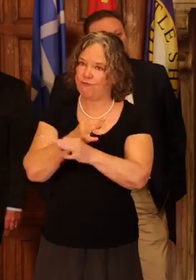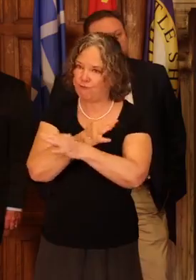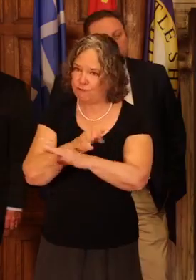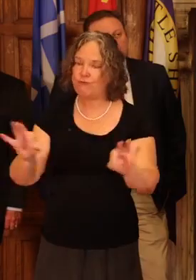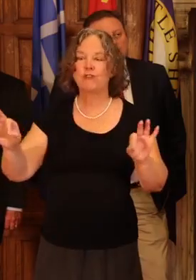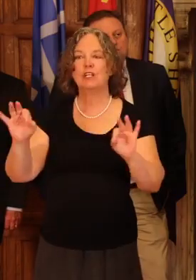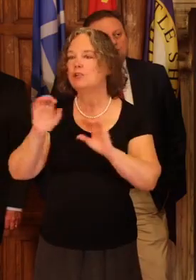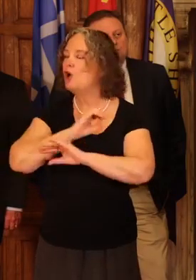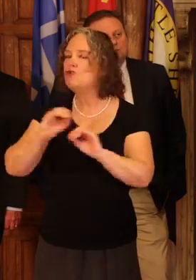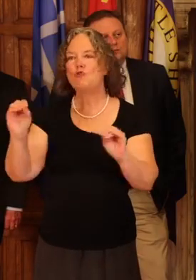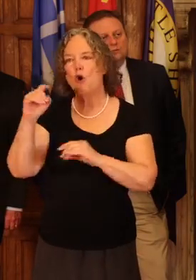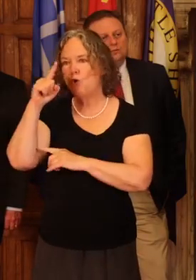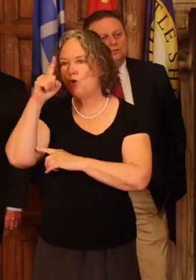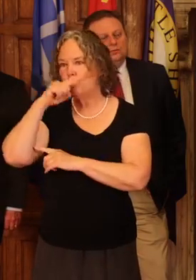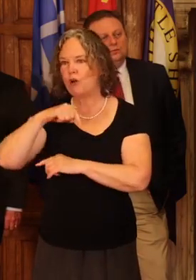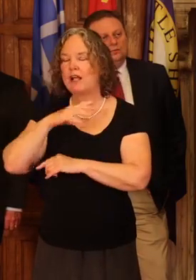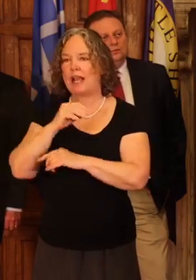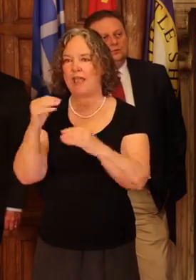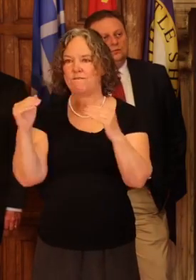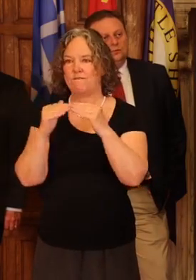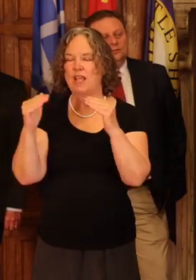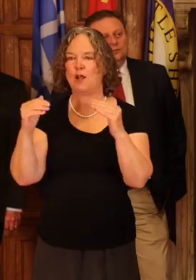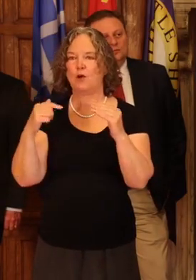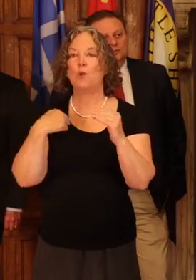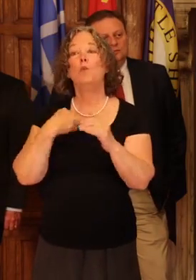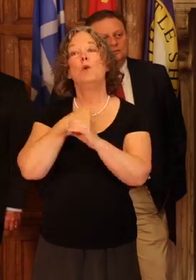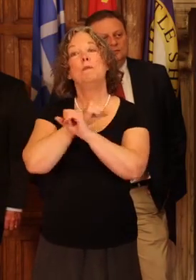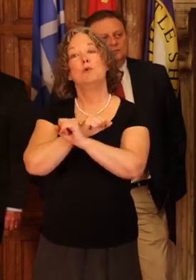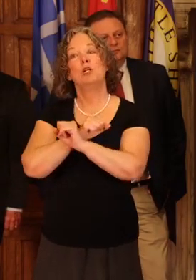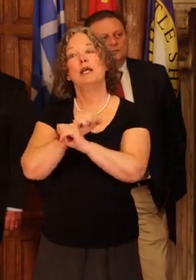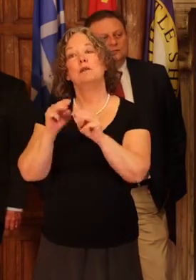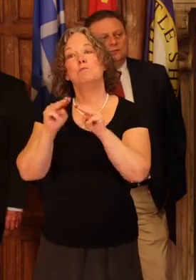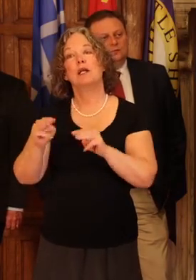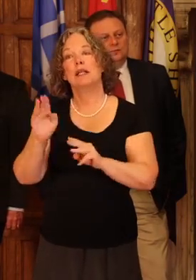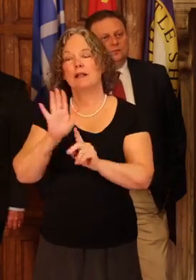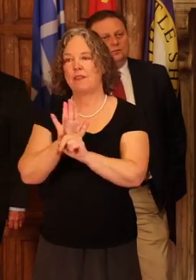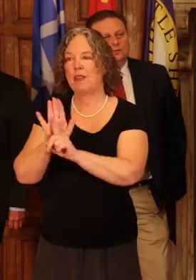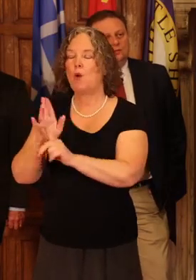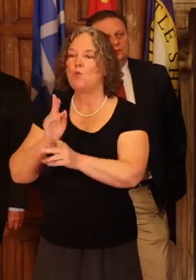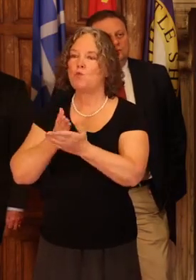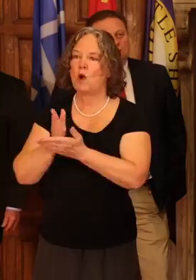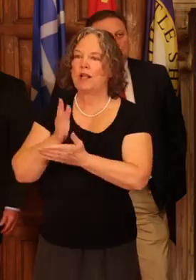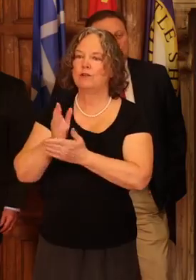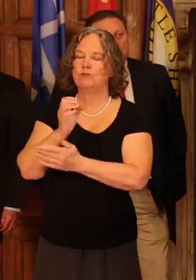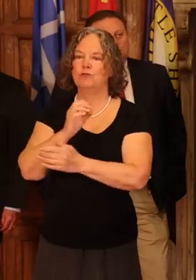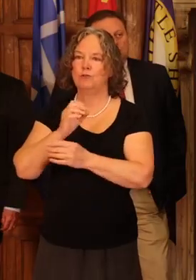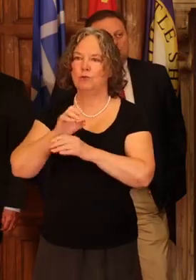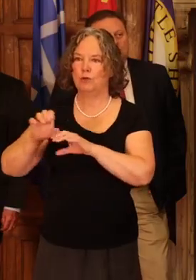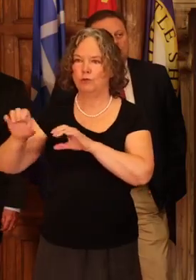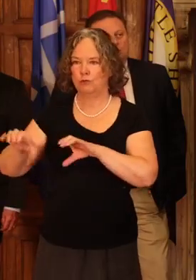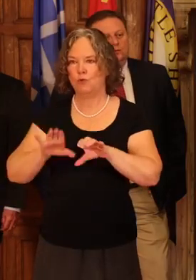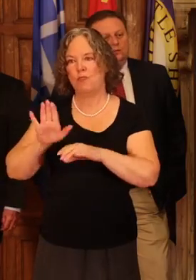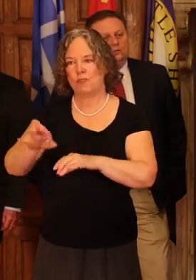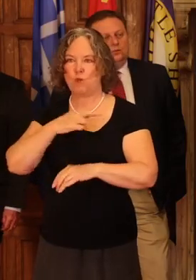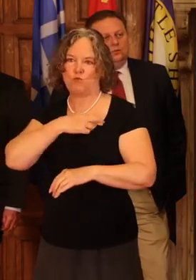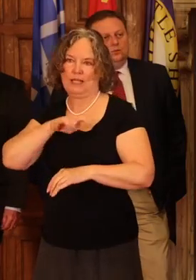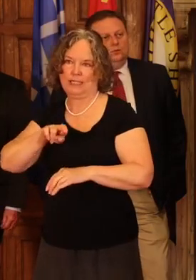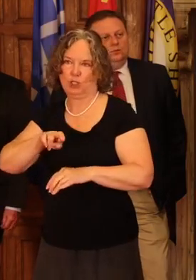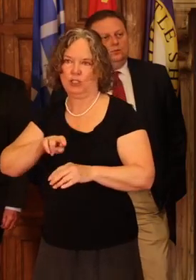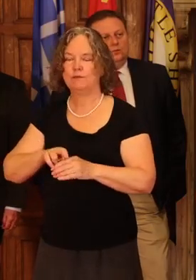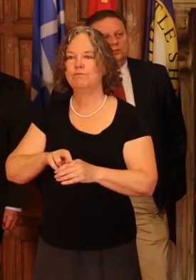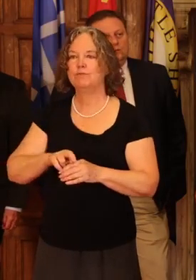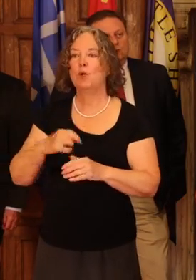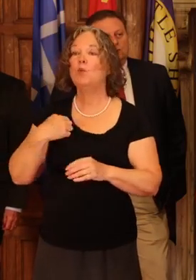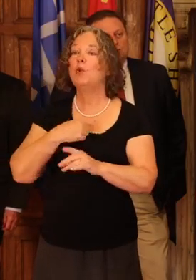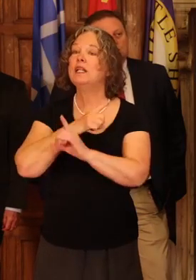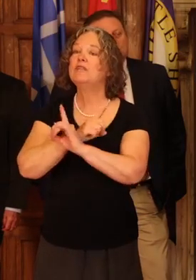fraud. We protected Montanans' right to freely exercise their religion. We've defended our Second